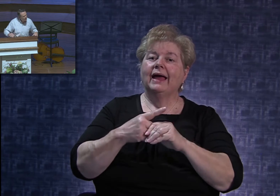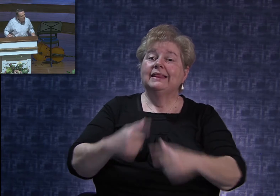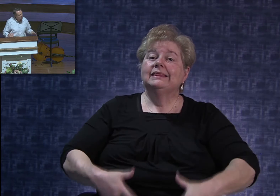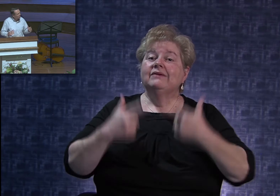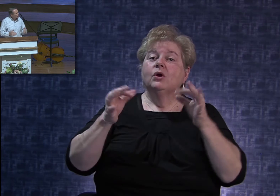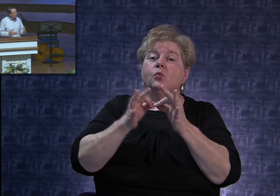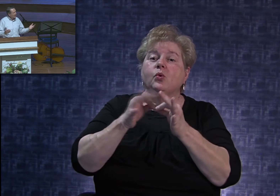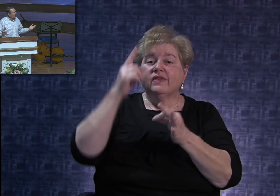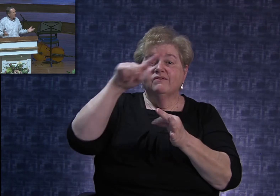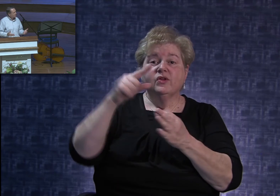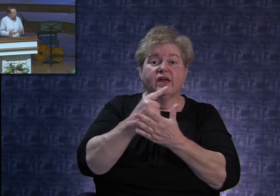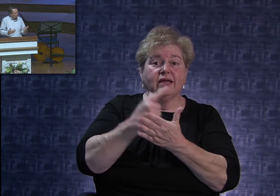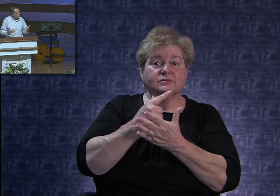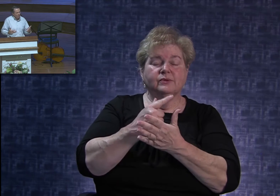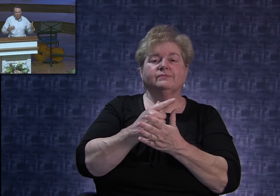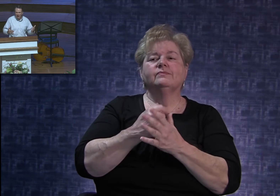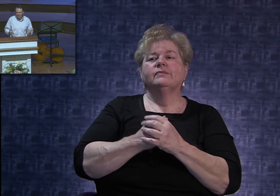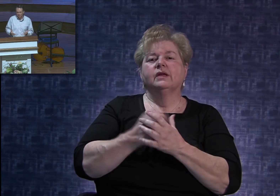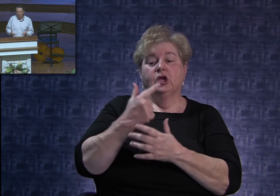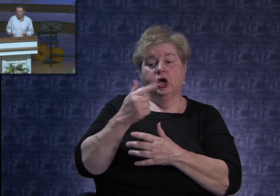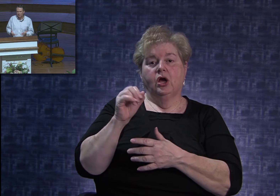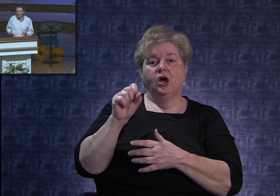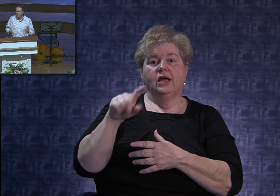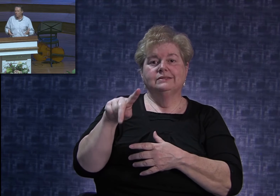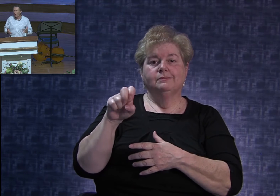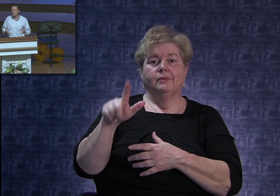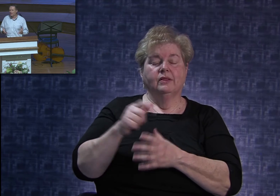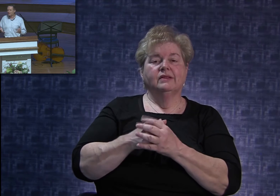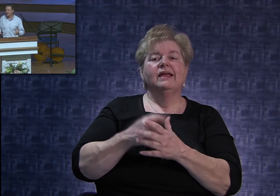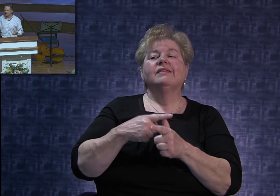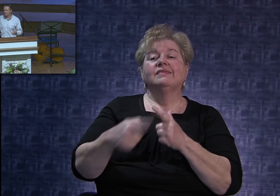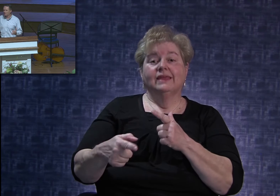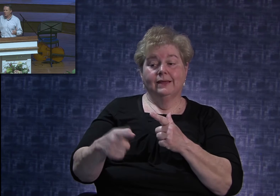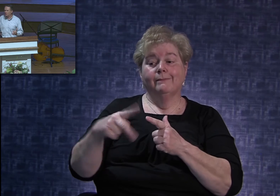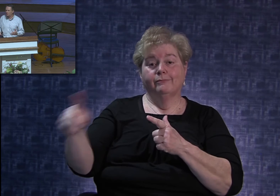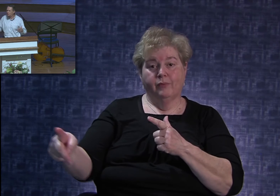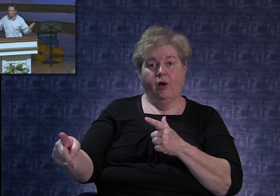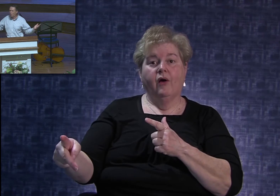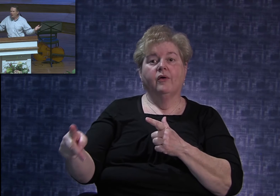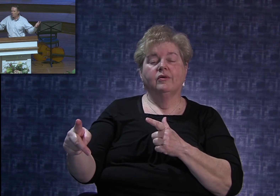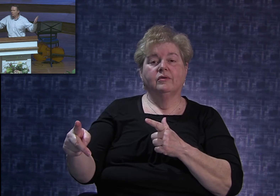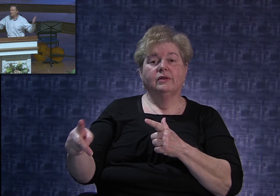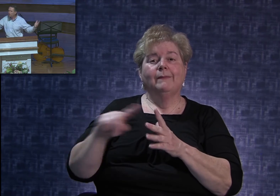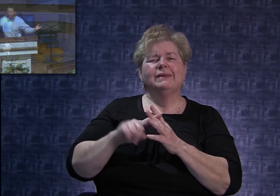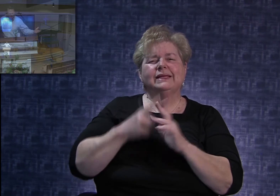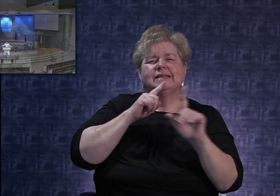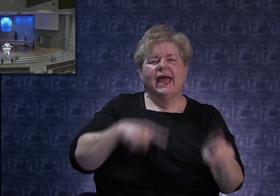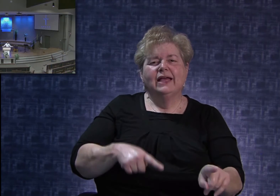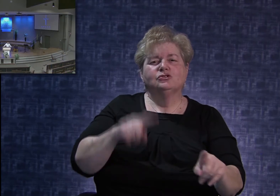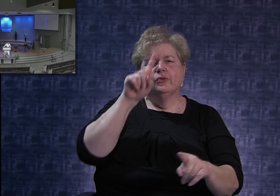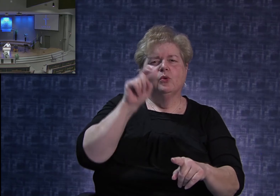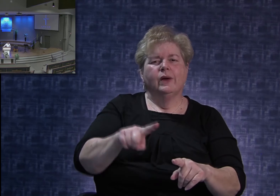of the gospel. And now we come to a little more of a practical section, and Paul begins to answer this question: so what? What do we do with